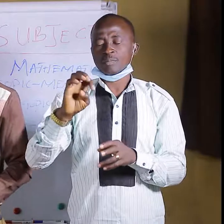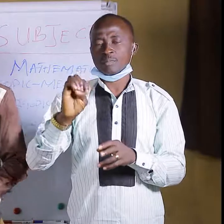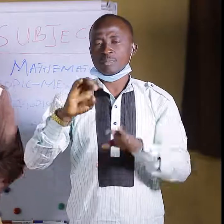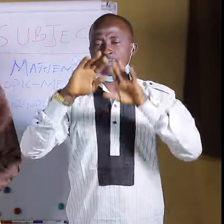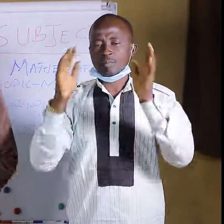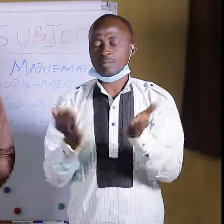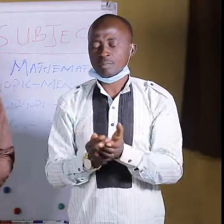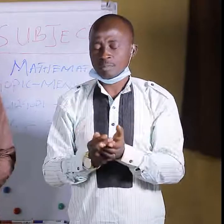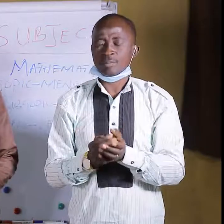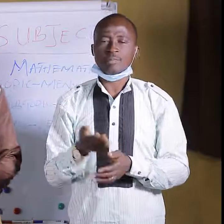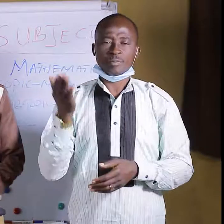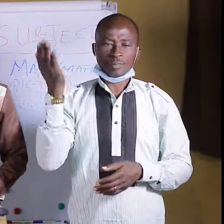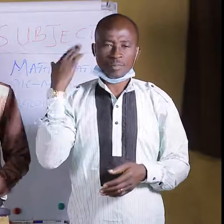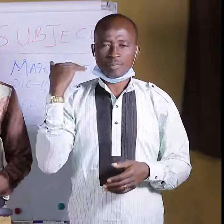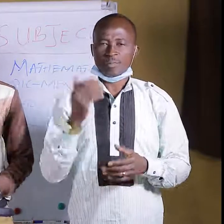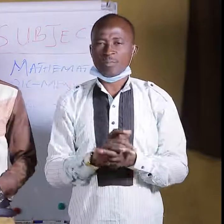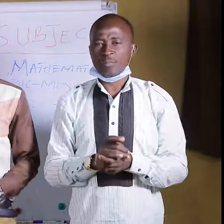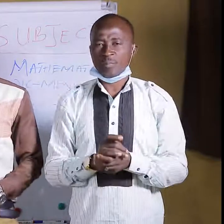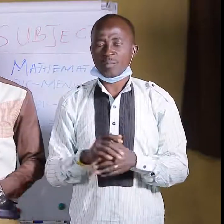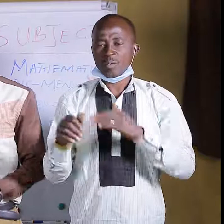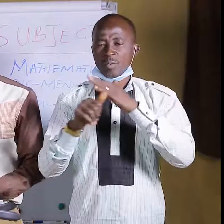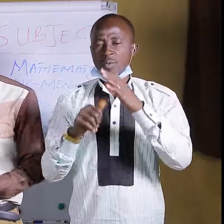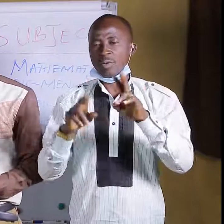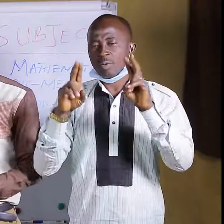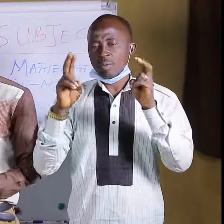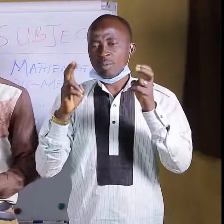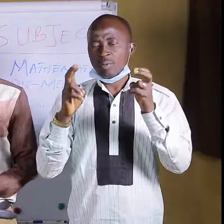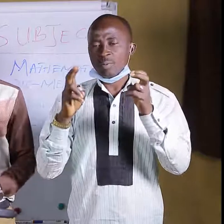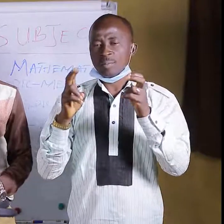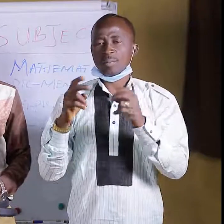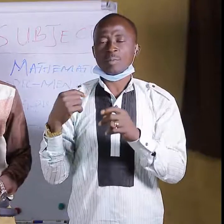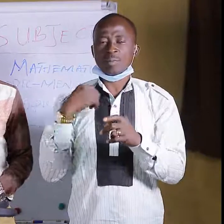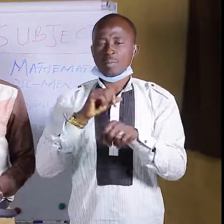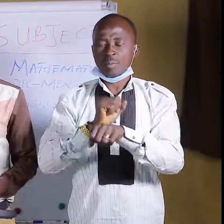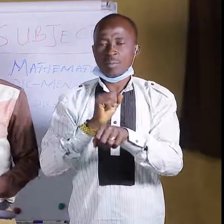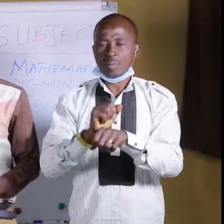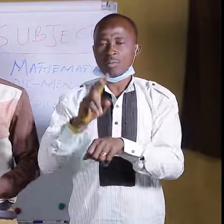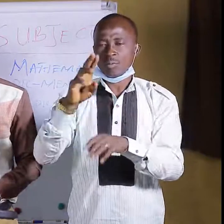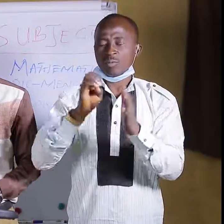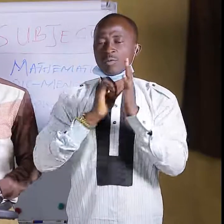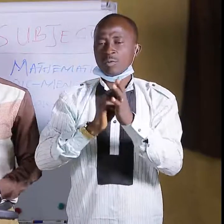In our previous lesson, under the subtopic, we have worked two examples already.